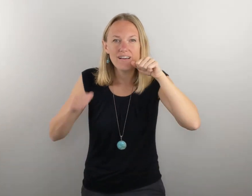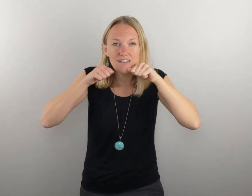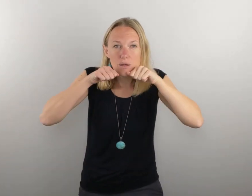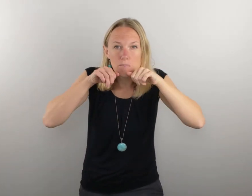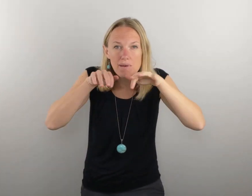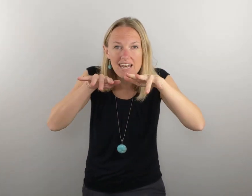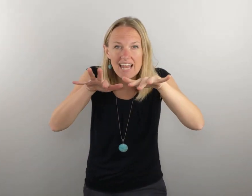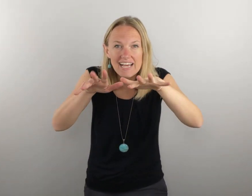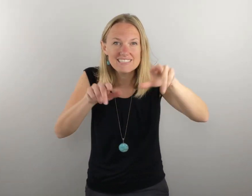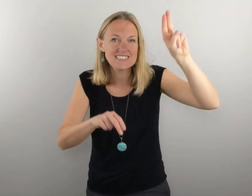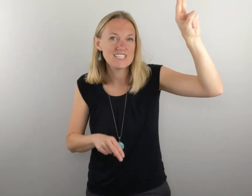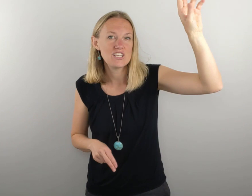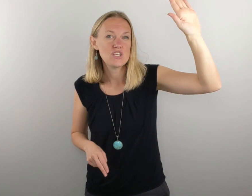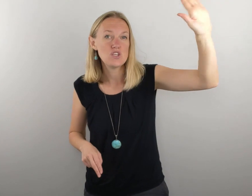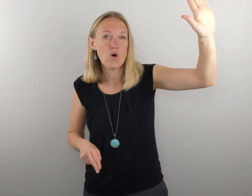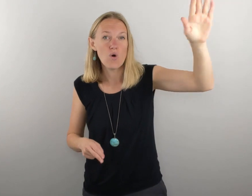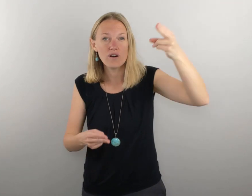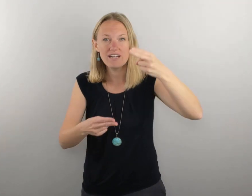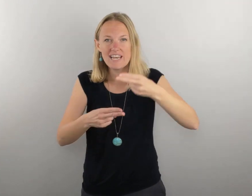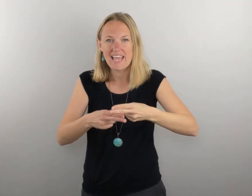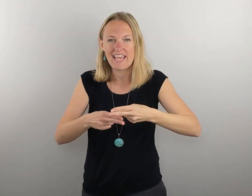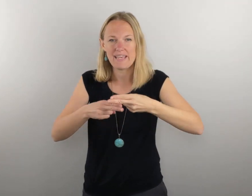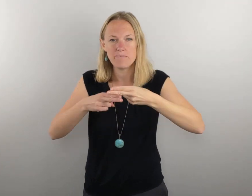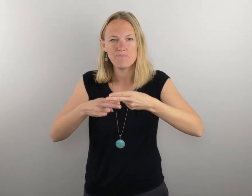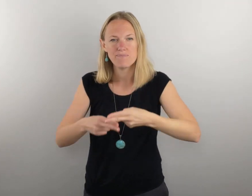will bless your name.